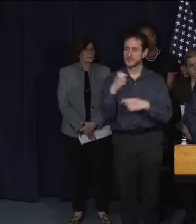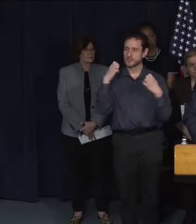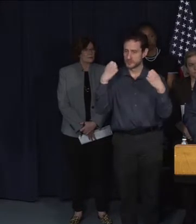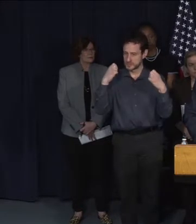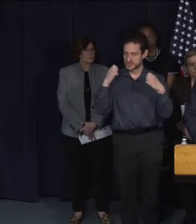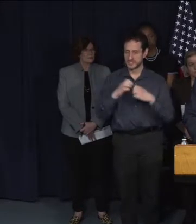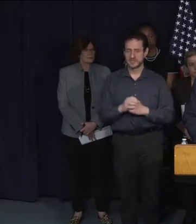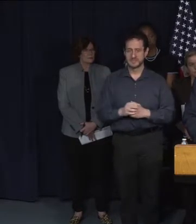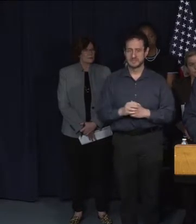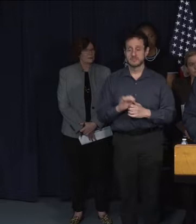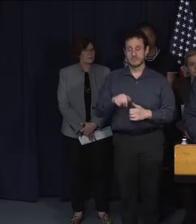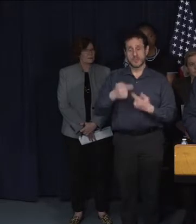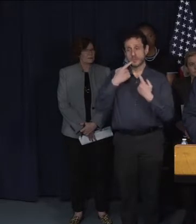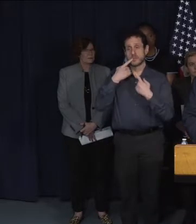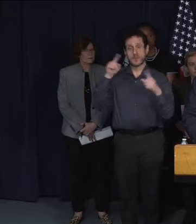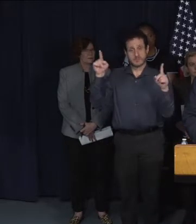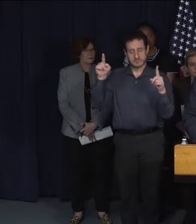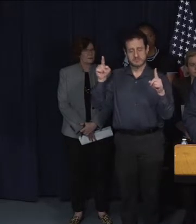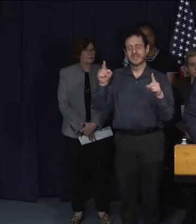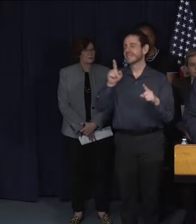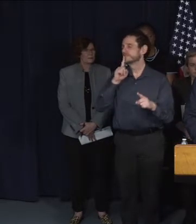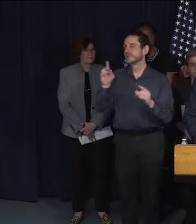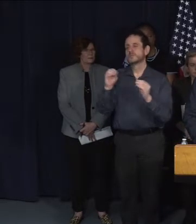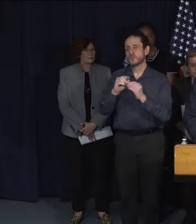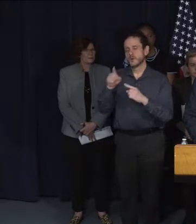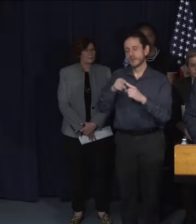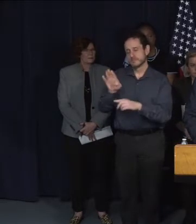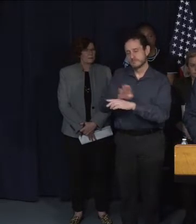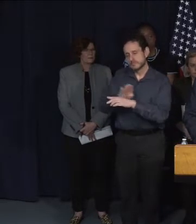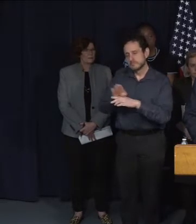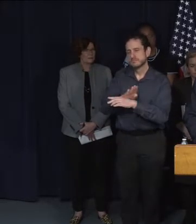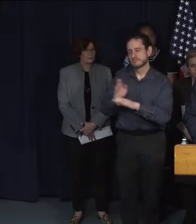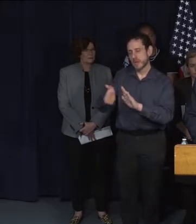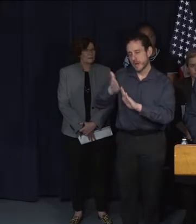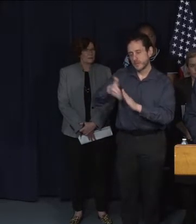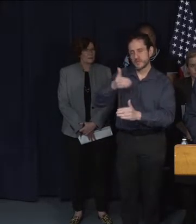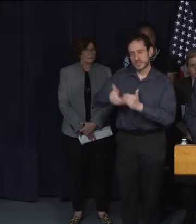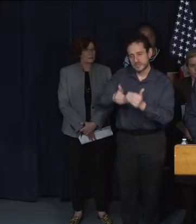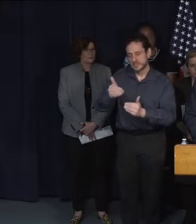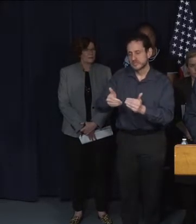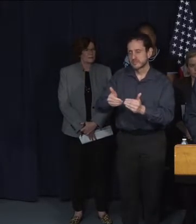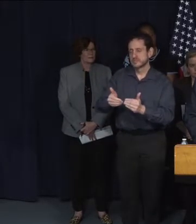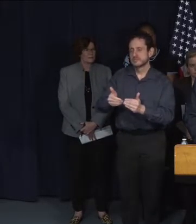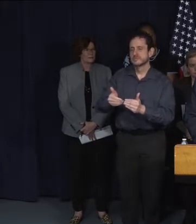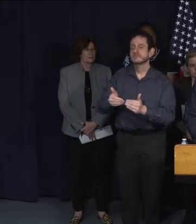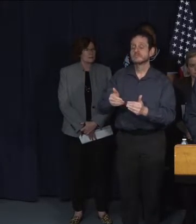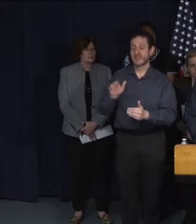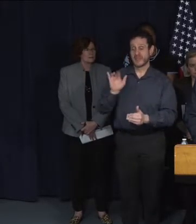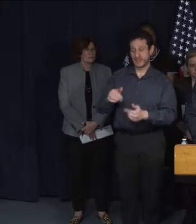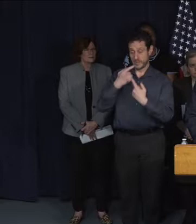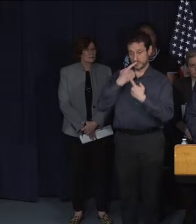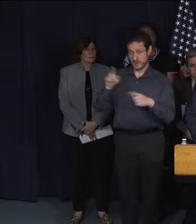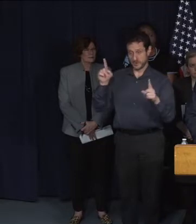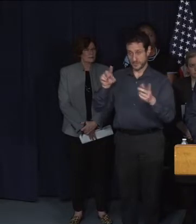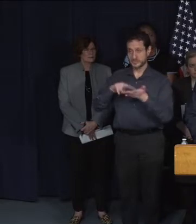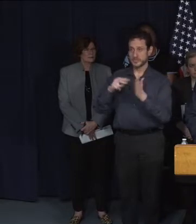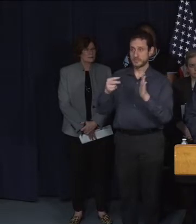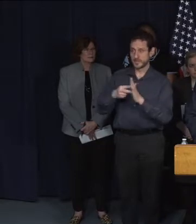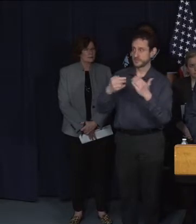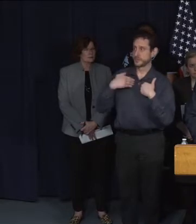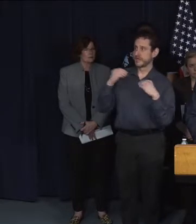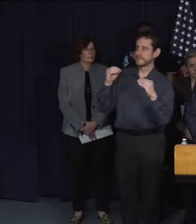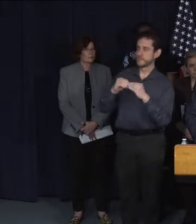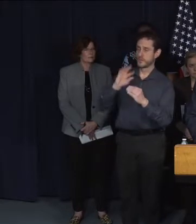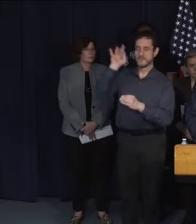disaster proclamation is an operational procedure that opens up a substantial set of federal and